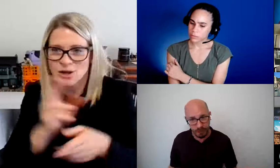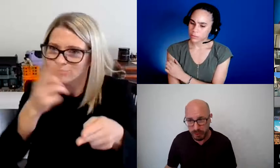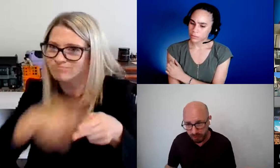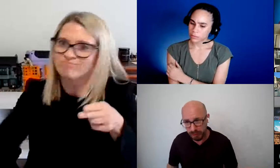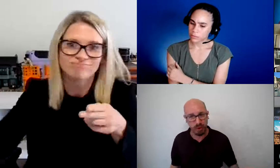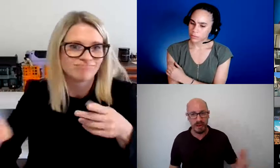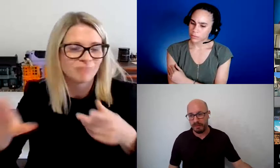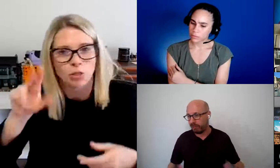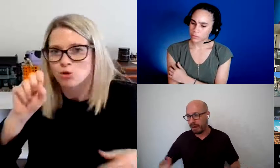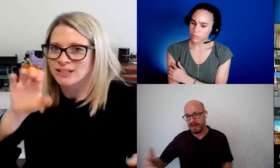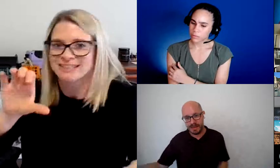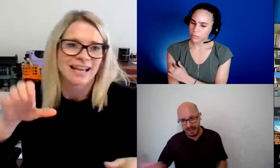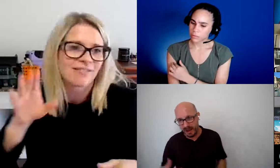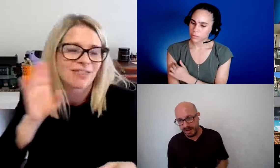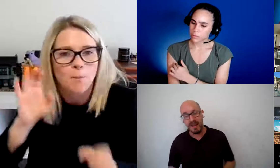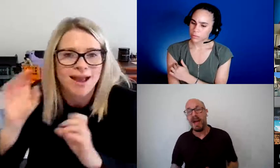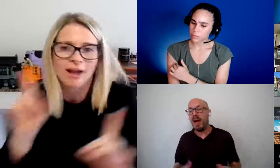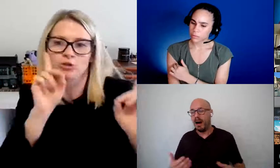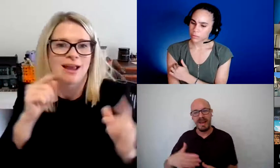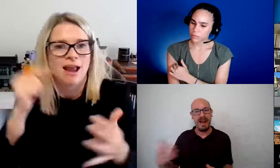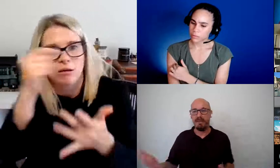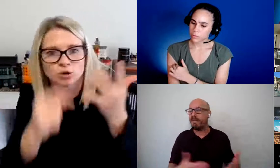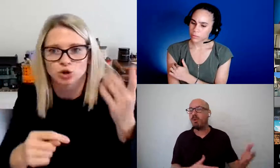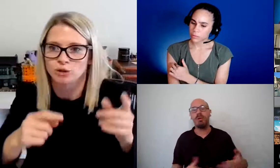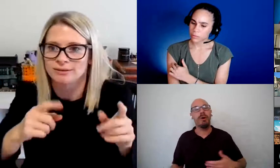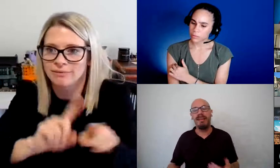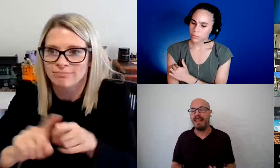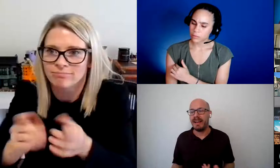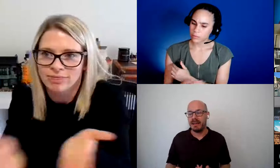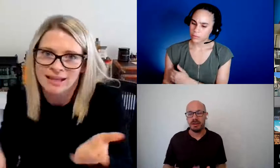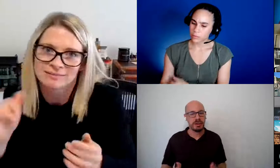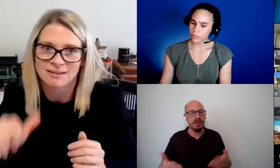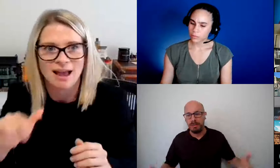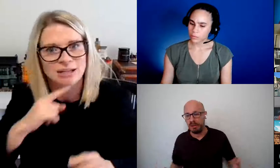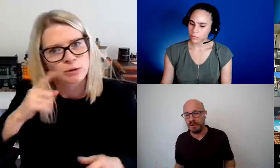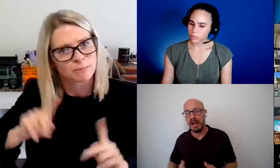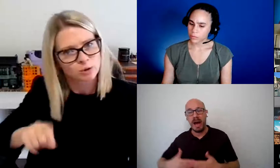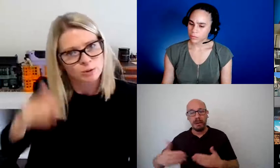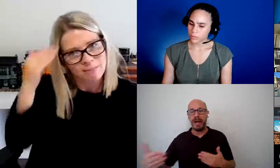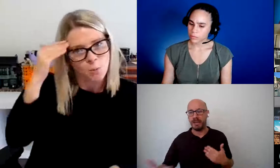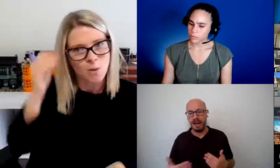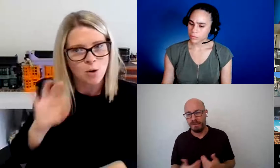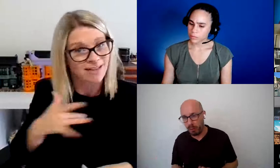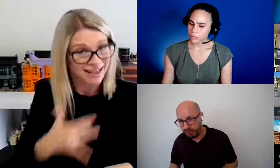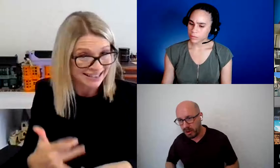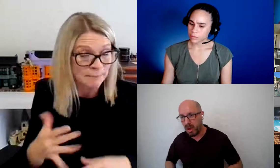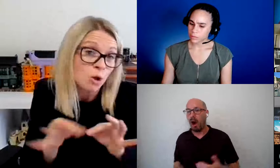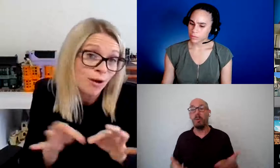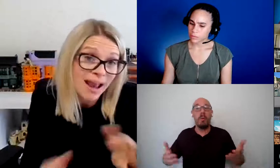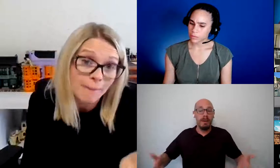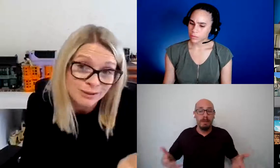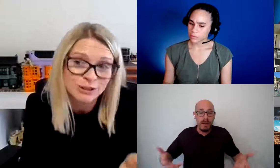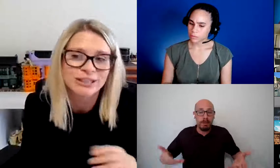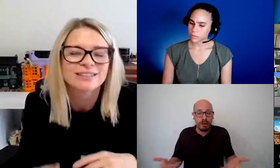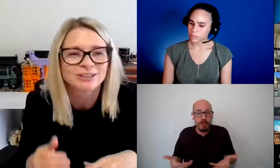influencers on Instagram and TikToks that have a few 30-second just clips on how to educate folks on what people